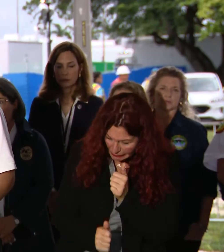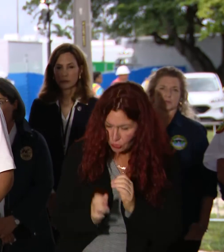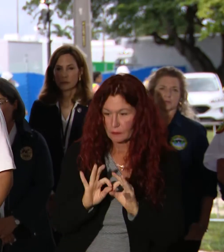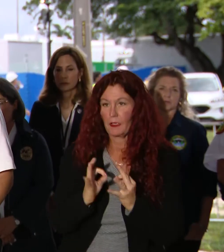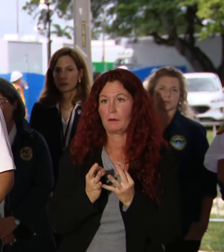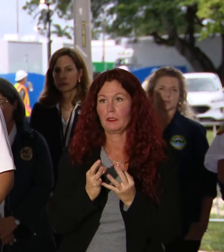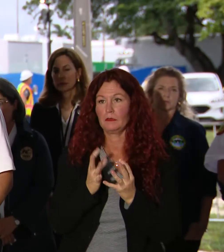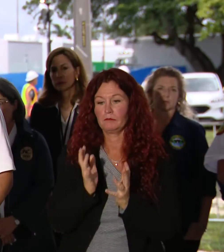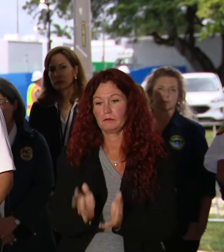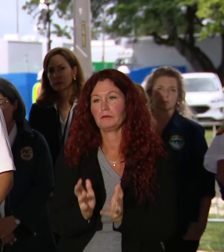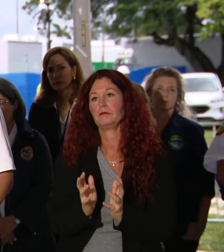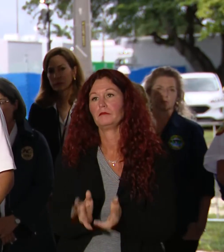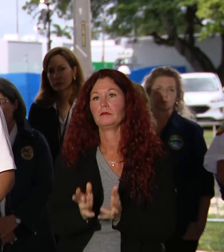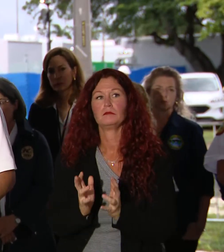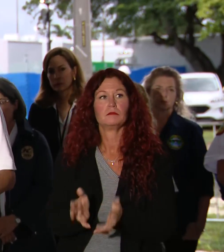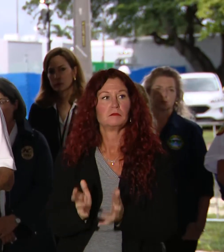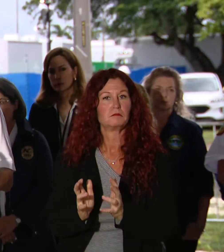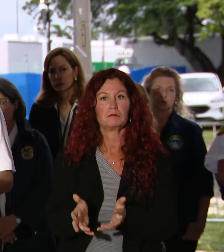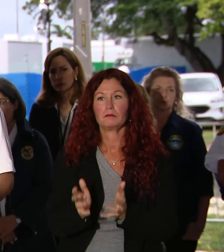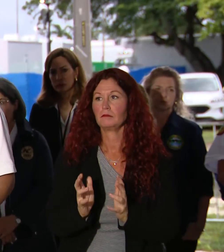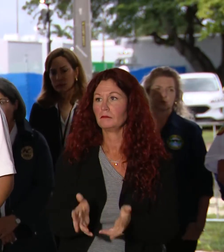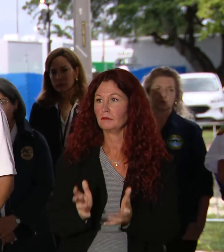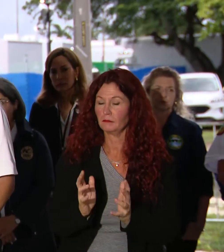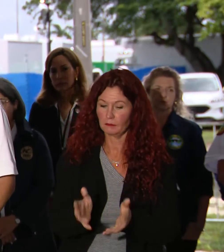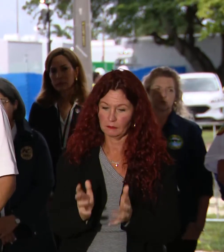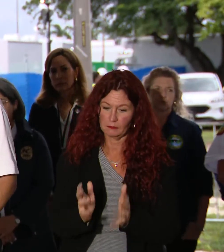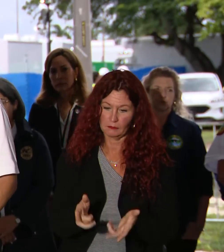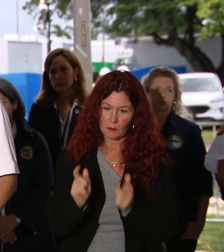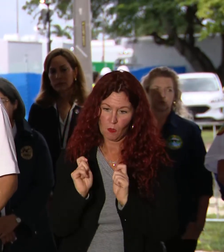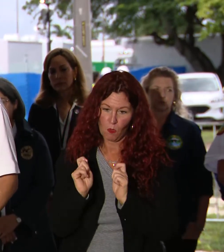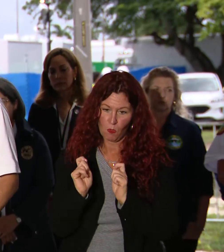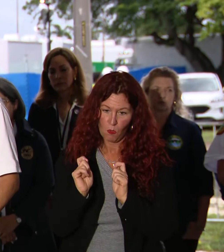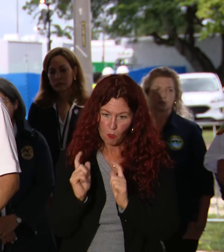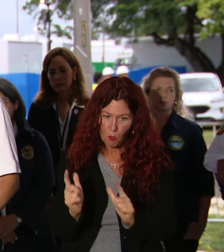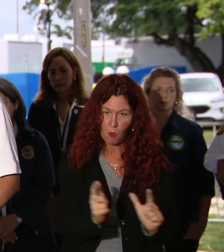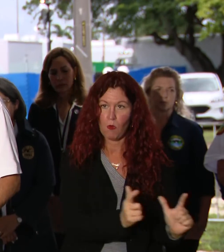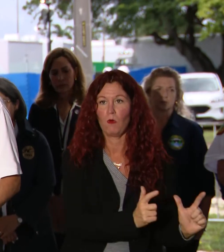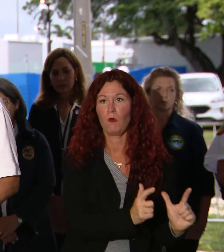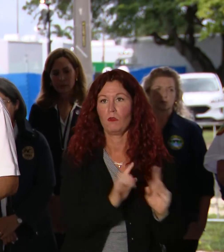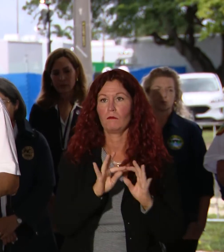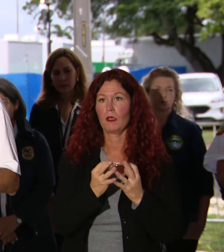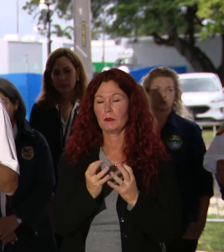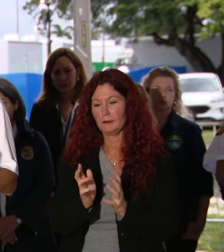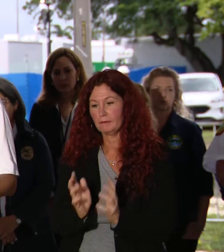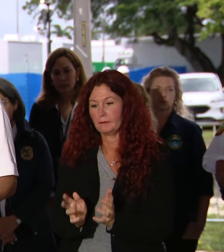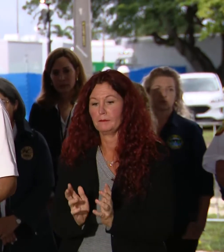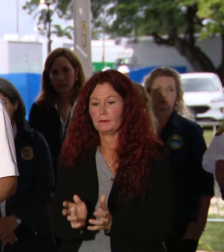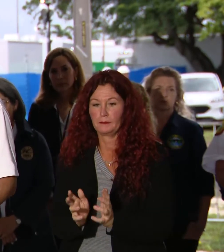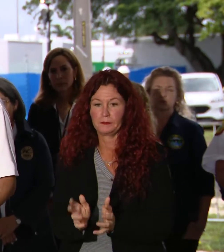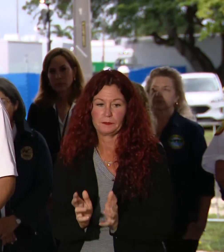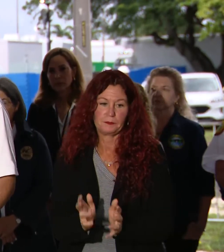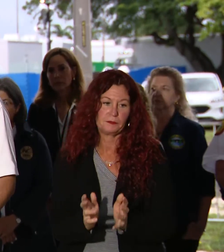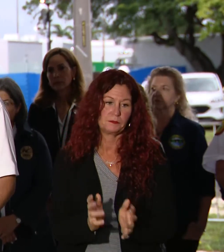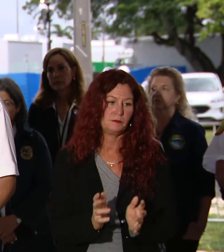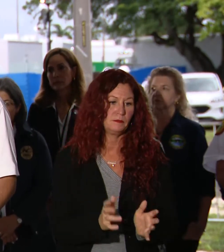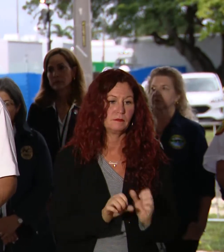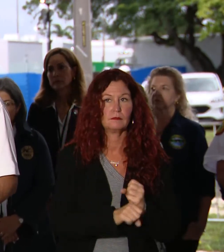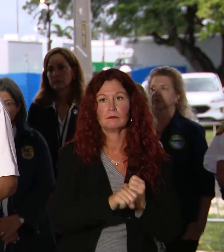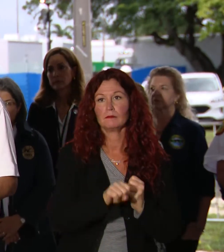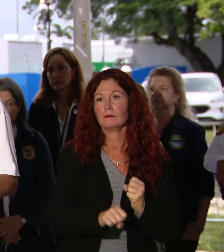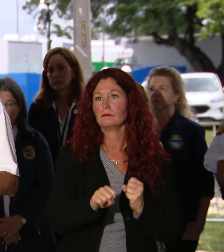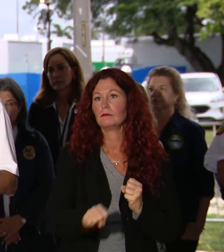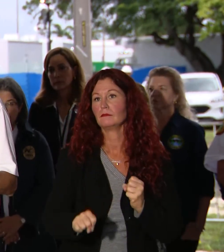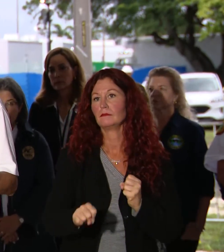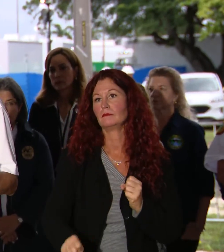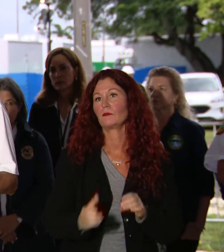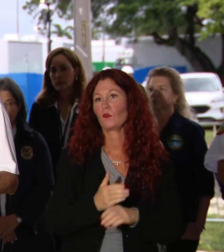every family that was in the room and spoke to each and every one of them. So for that, Mr. President, thank you for doing your job.